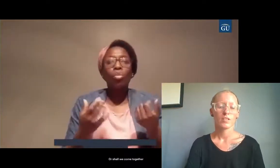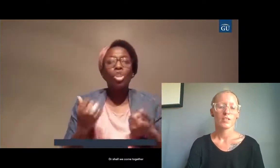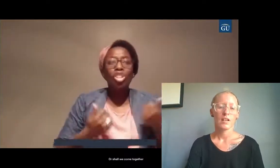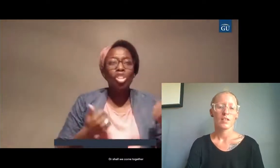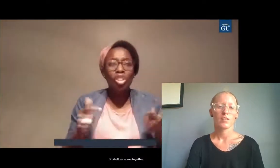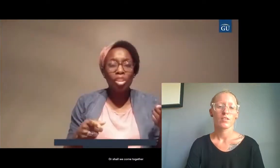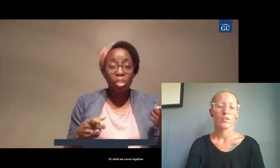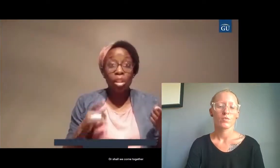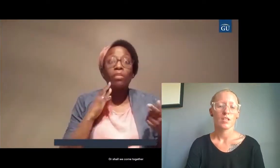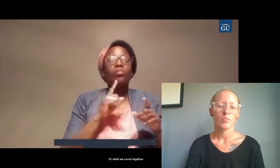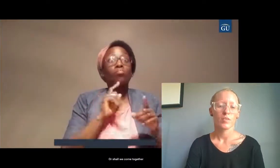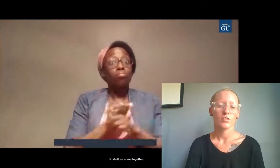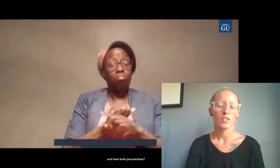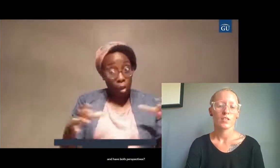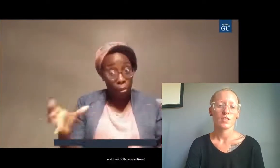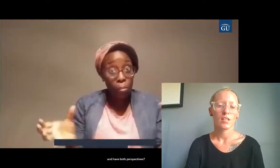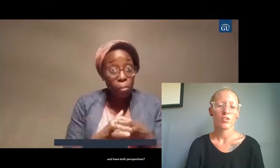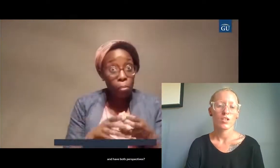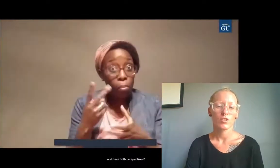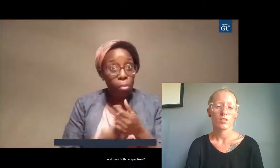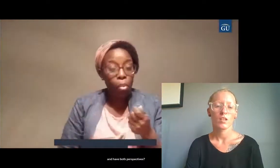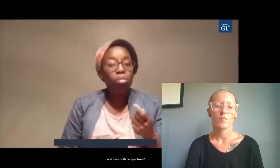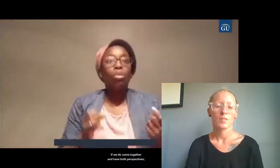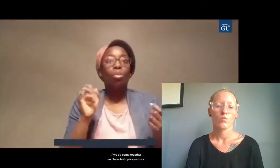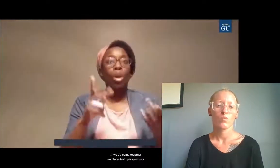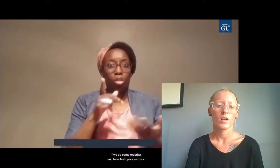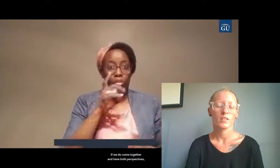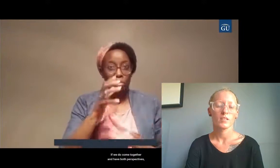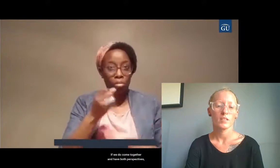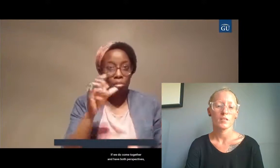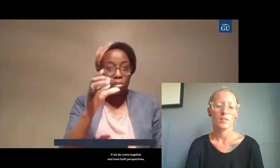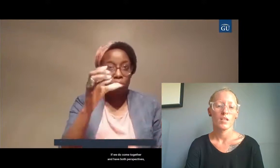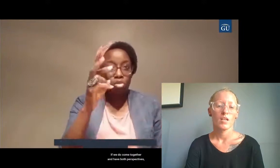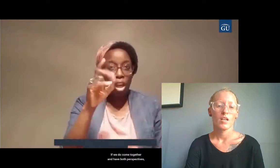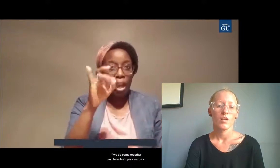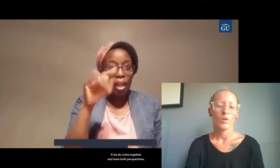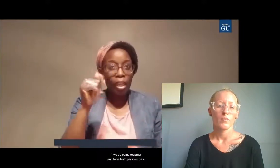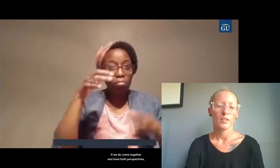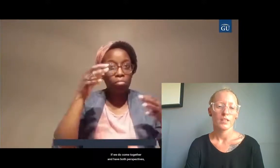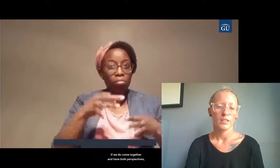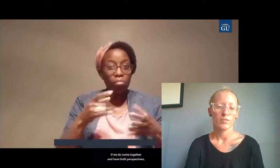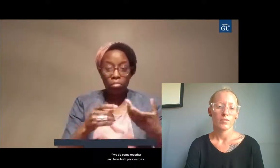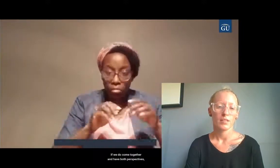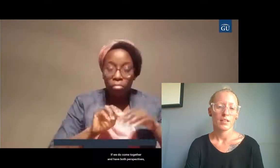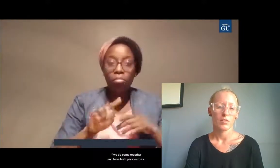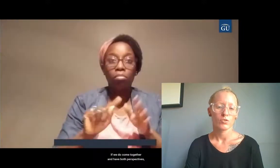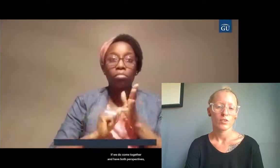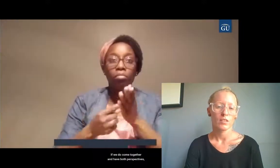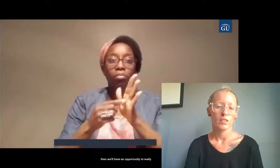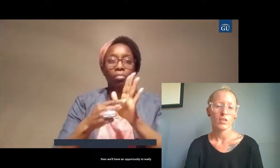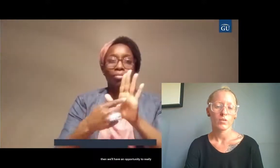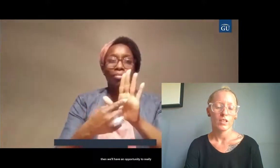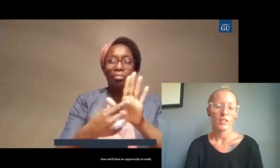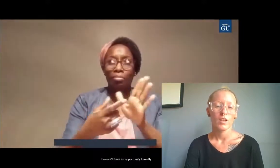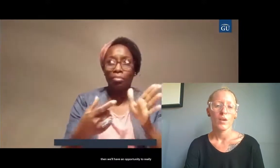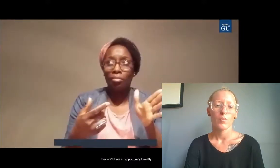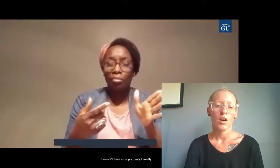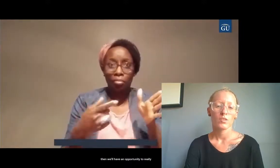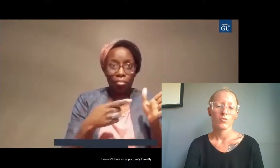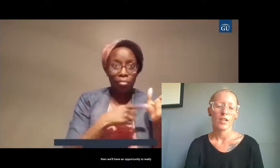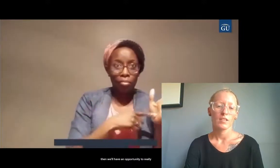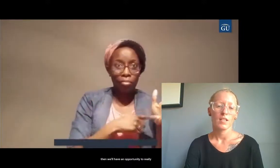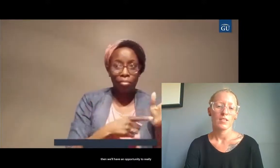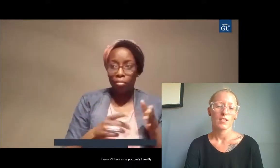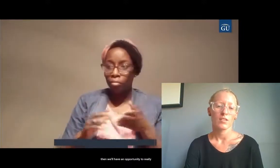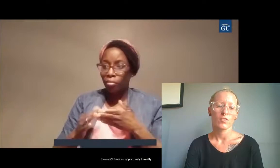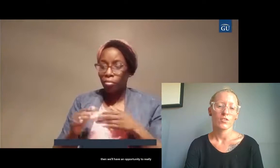It's important that those separation and segregation comes as one team and one belief that they are treated equally, but